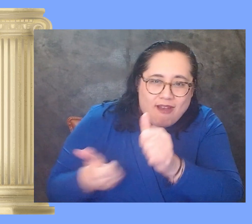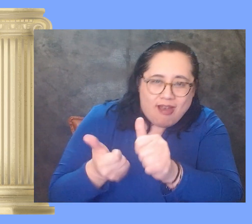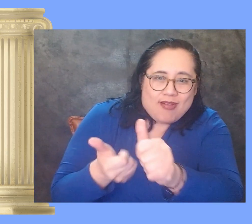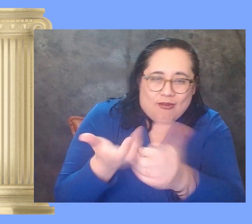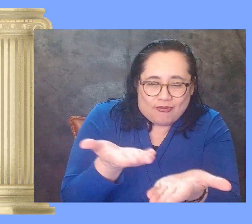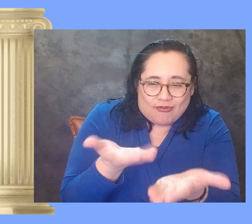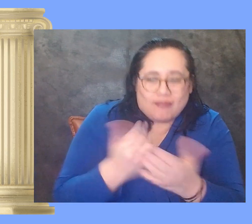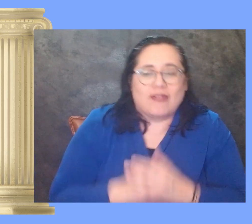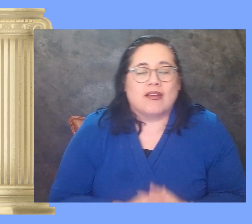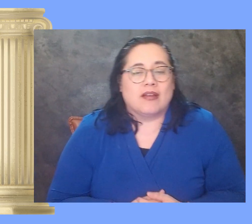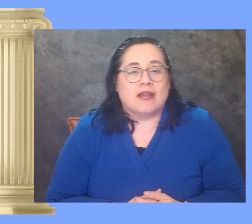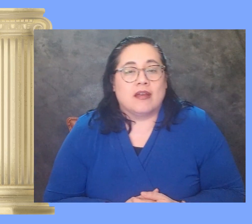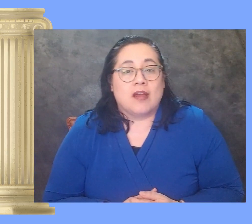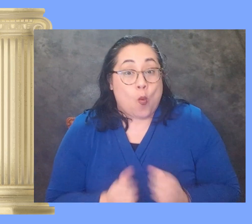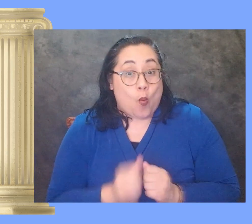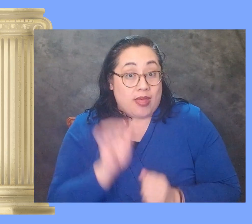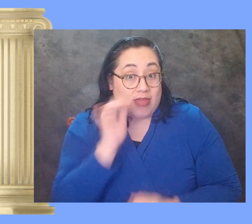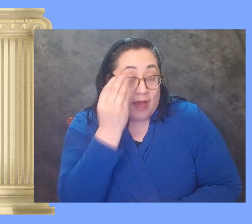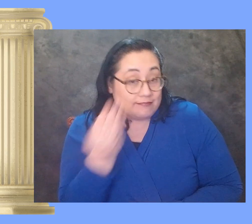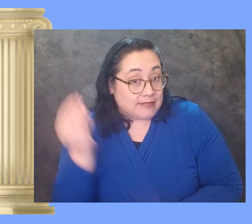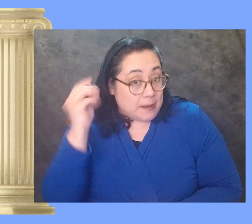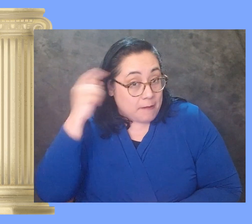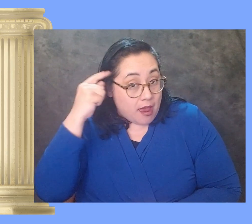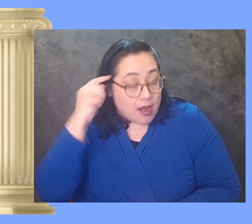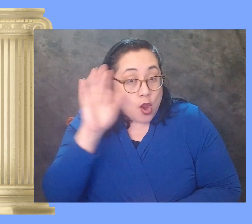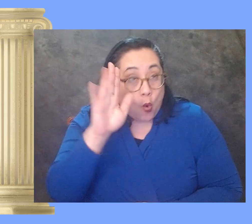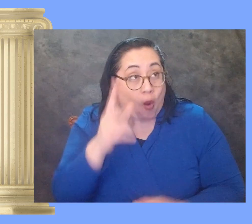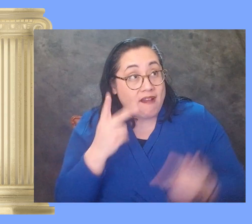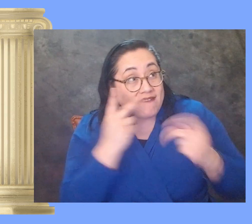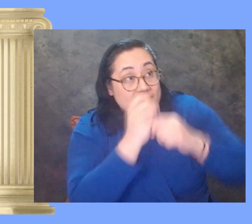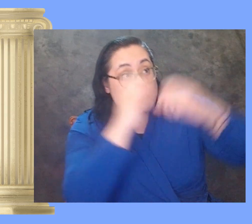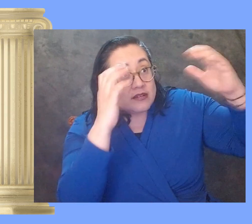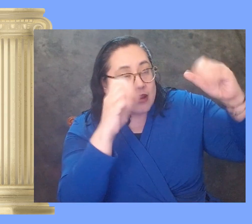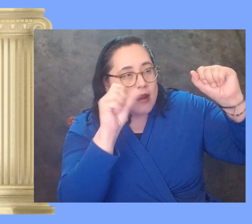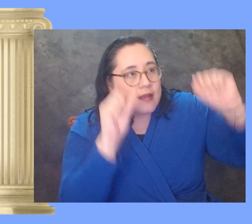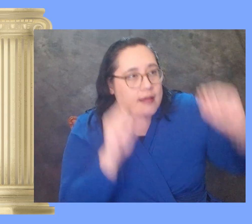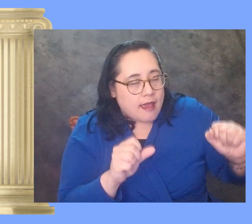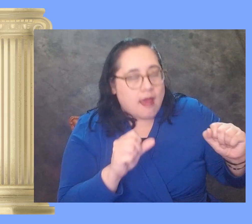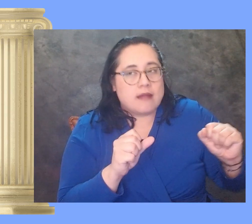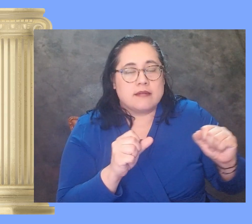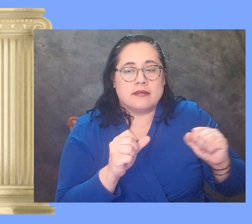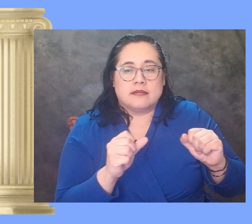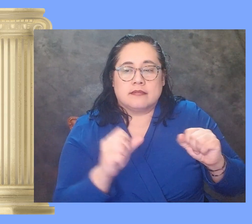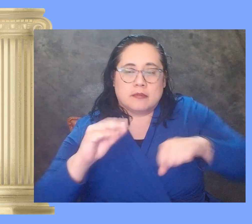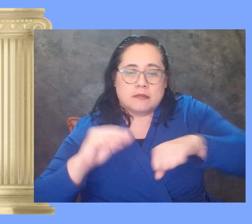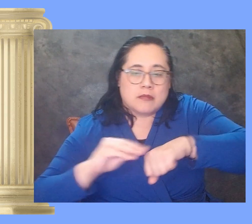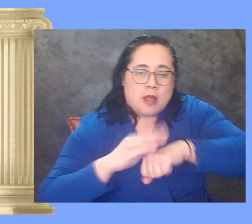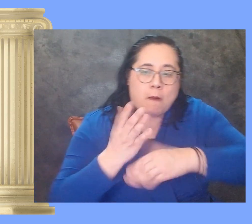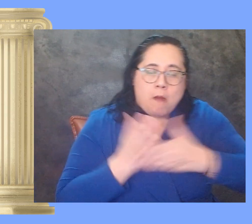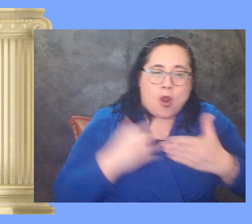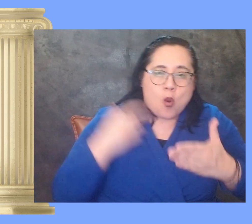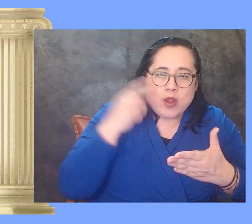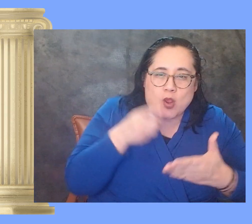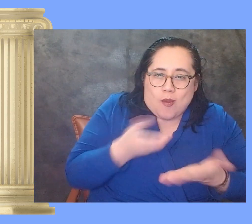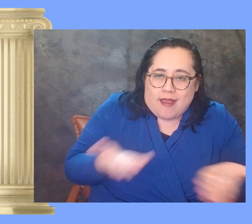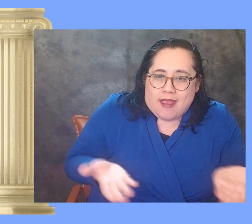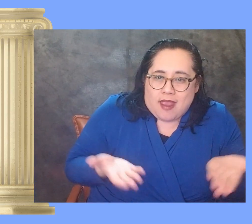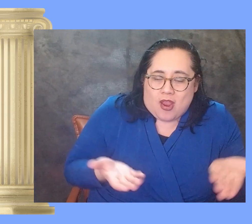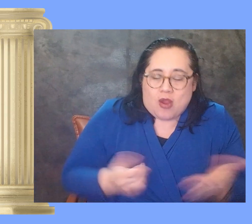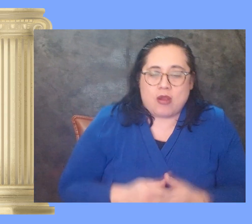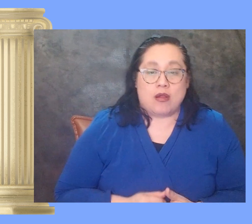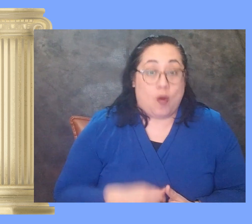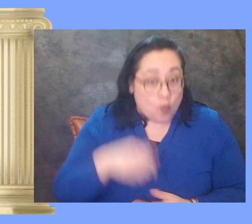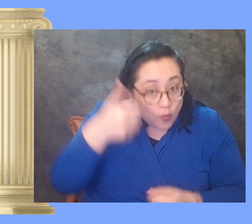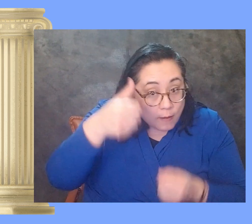profession that you're now engaged in? So with that in mind, your vision can be inspired by the reason